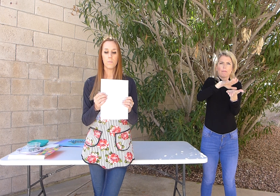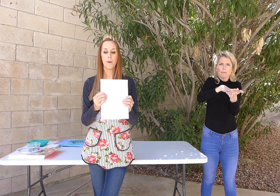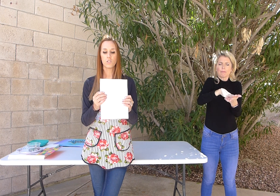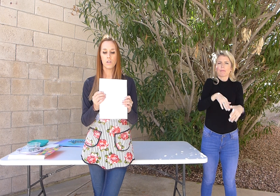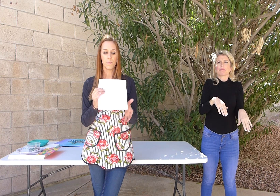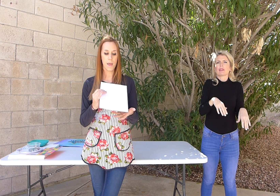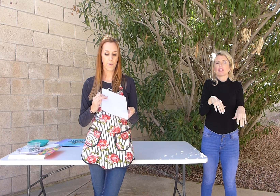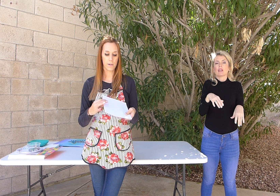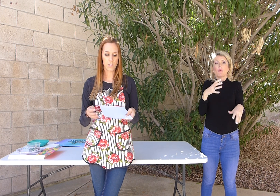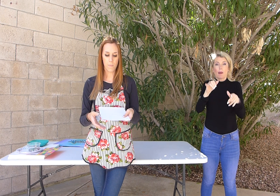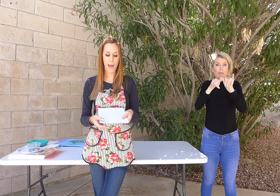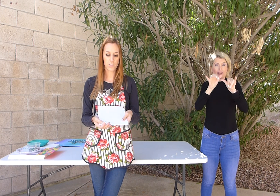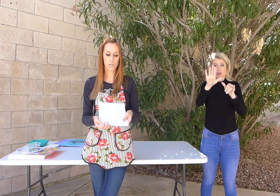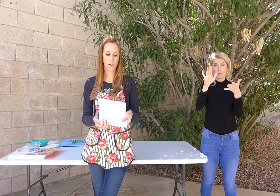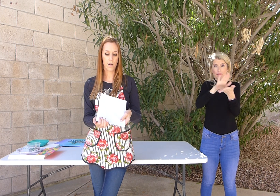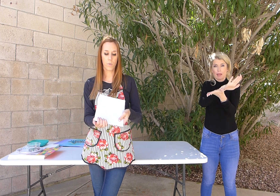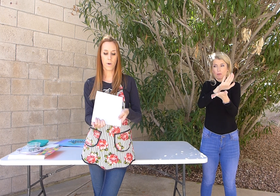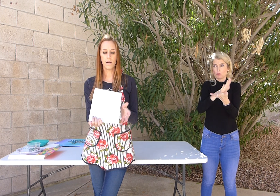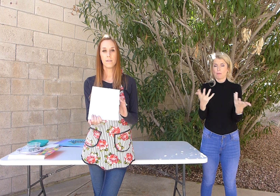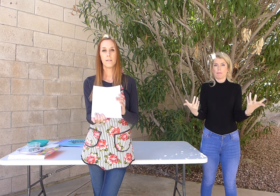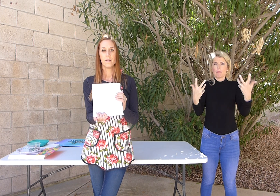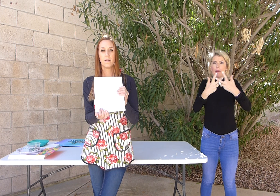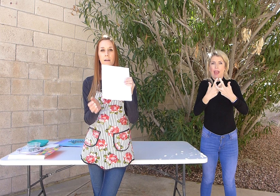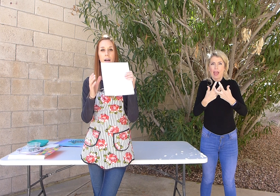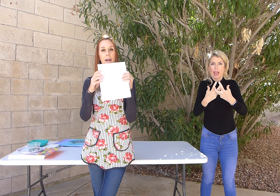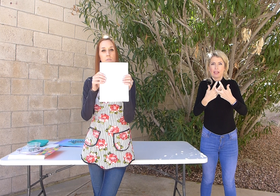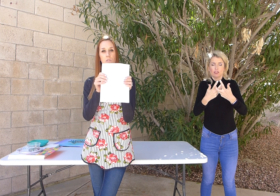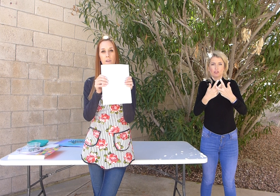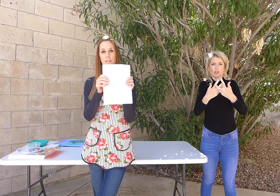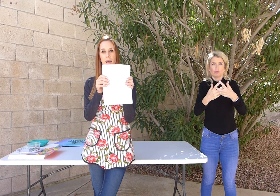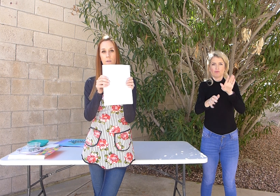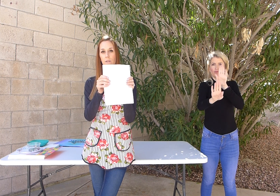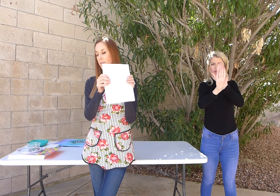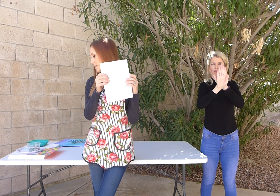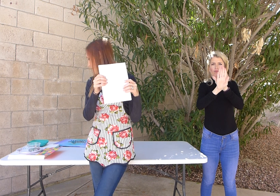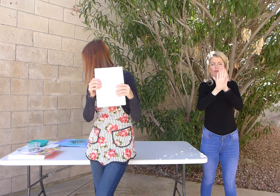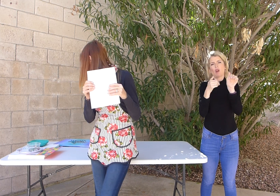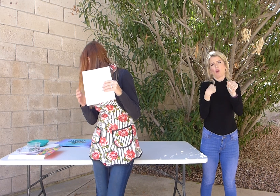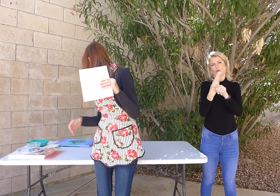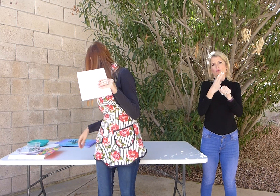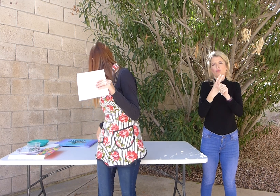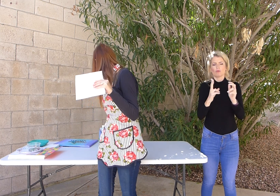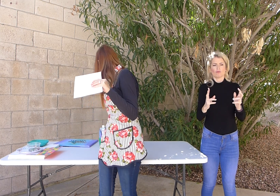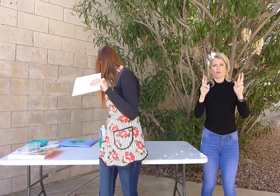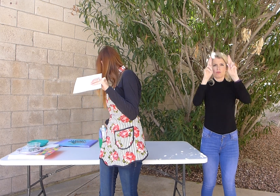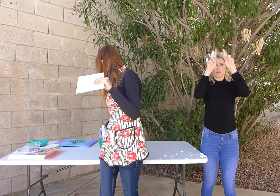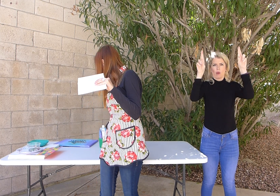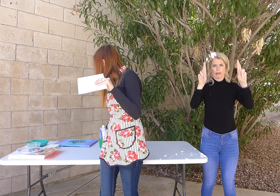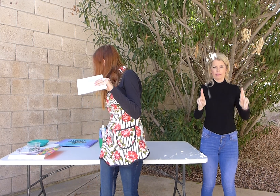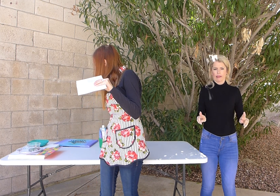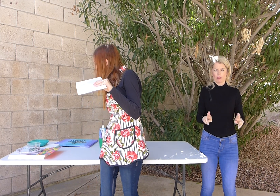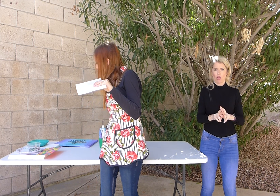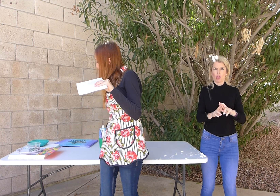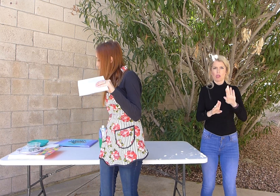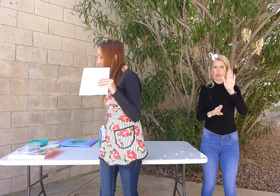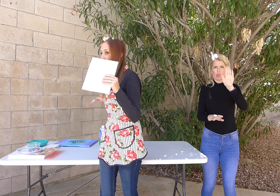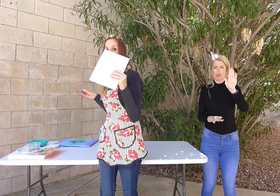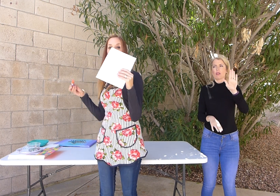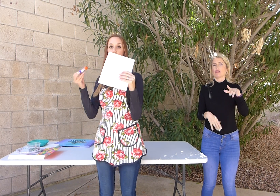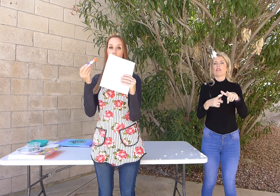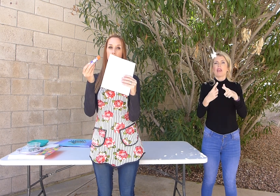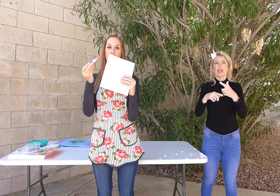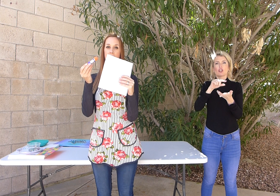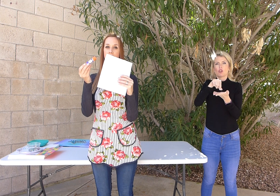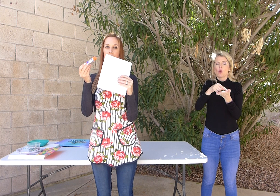you want to measure your paper to match your cardboard. I used a rectangle. And just get your glue and